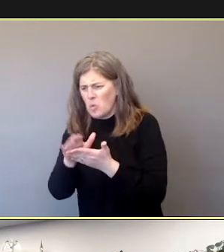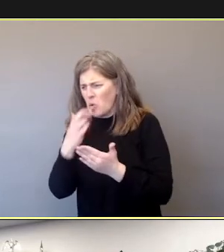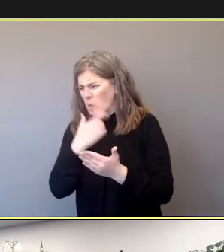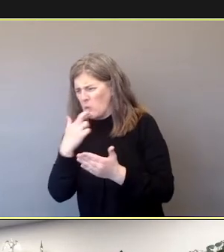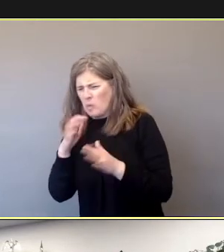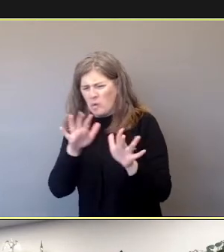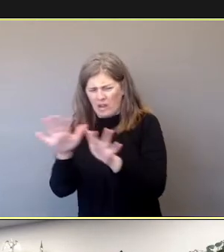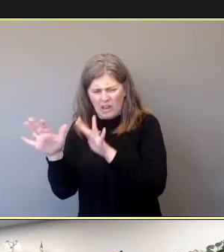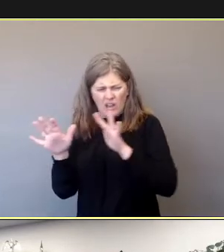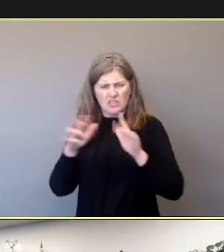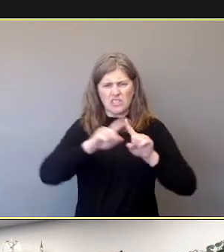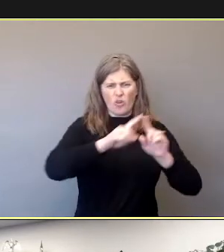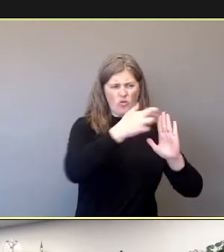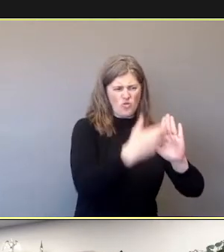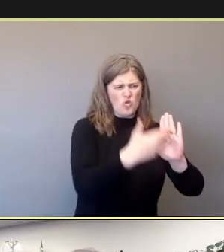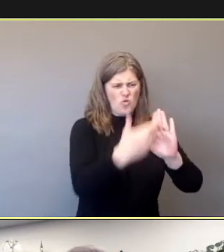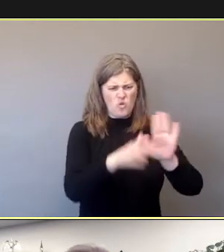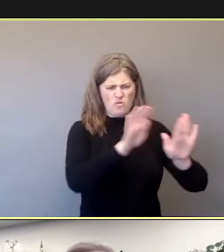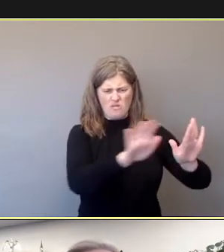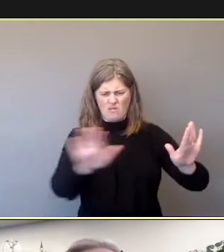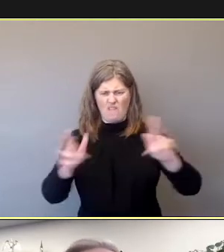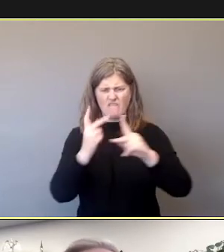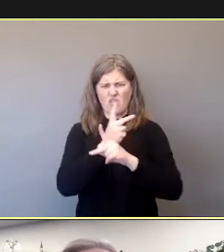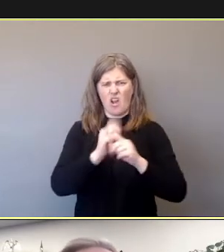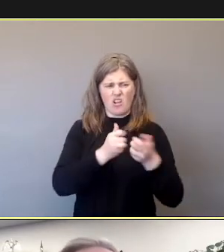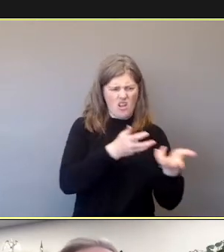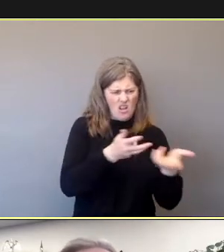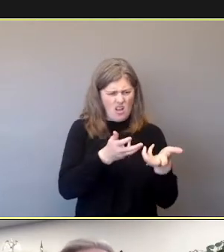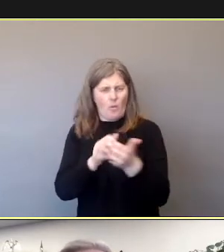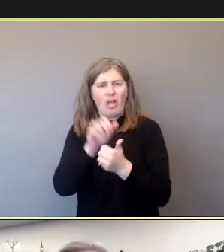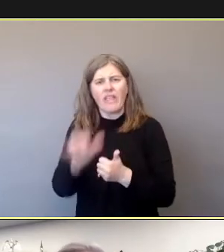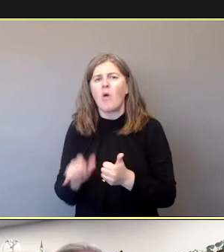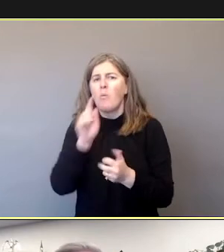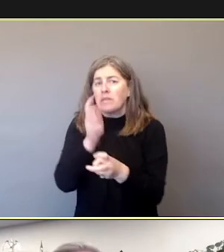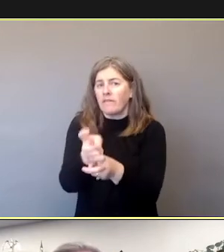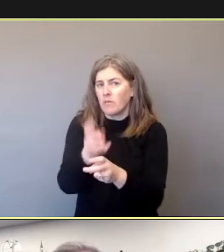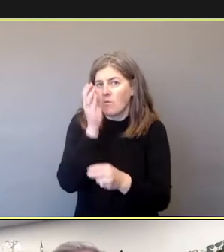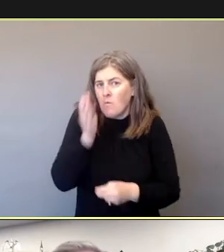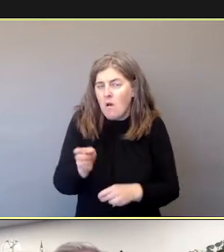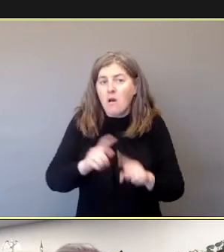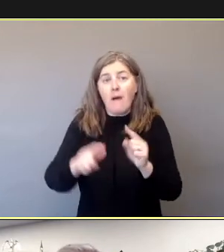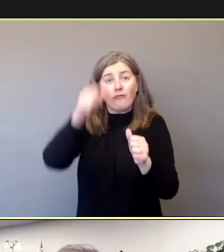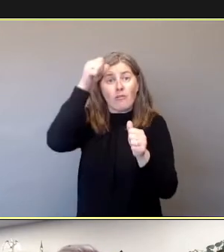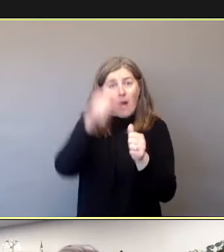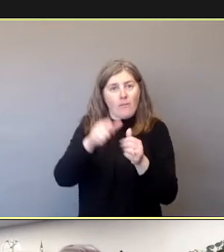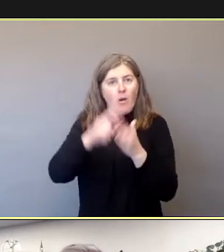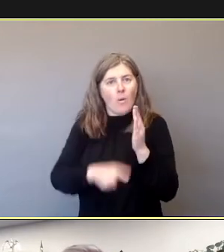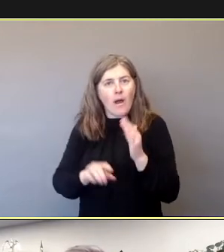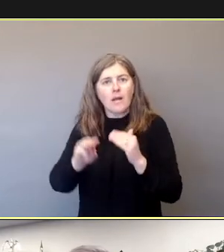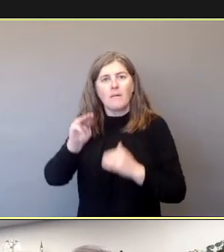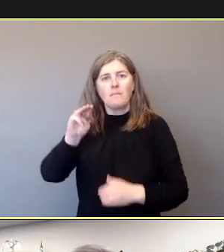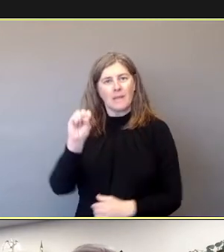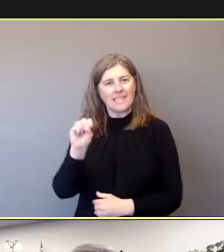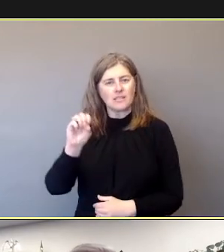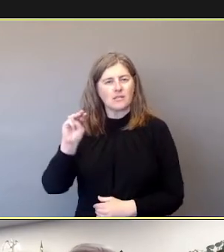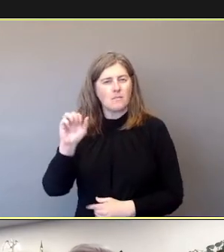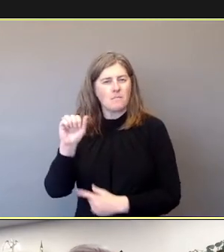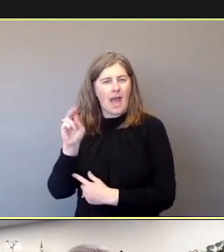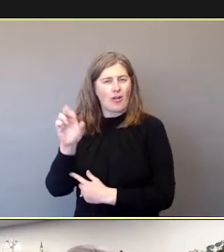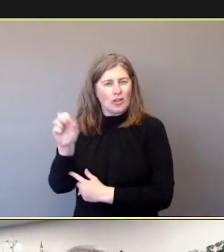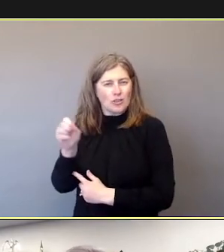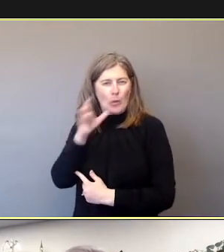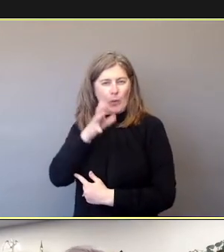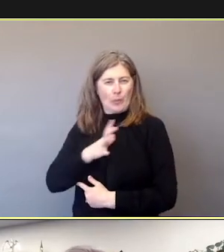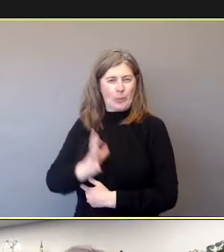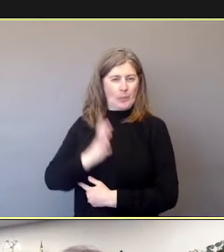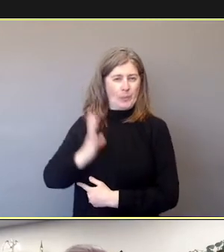in schools and the like across the state. And just remember, as Miss Manners once